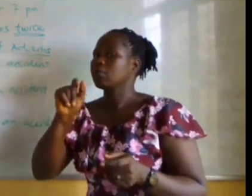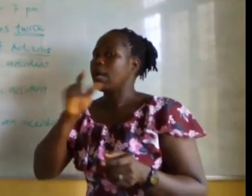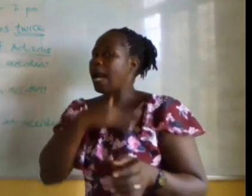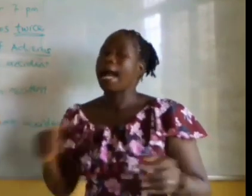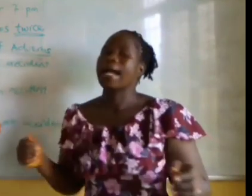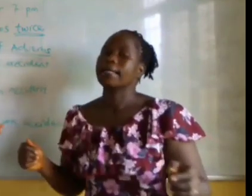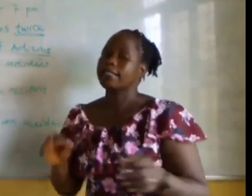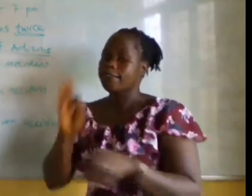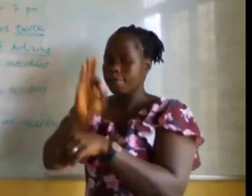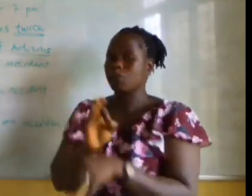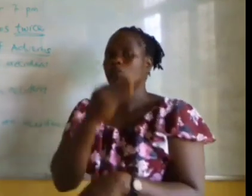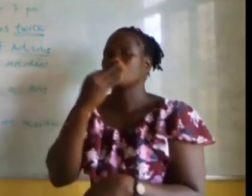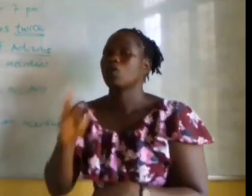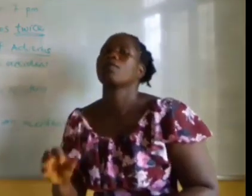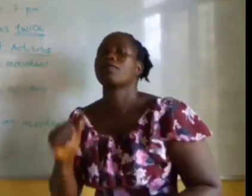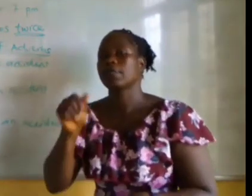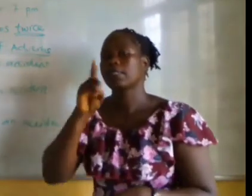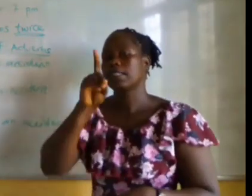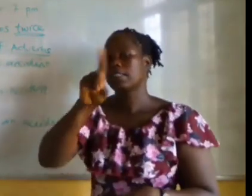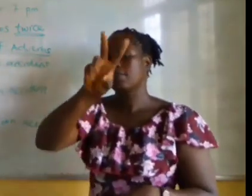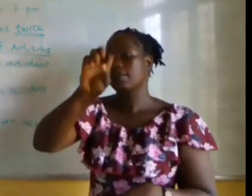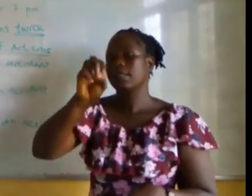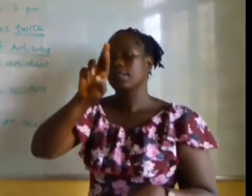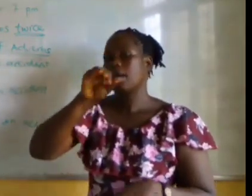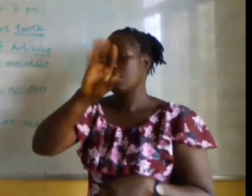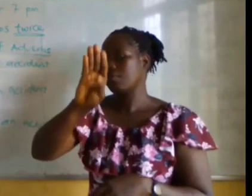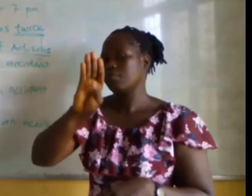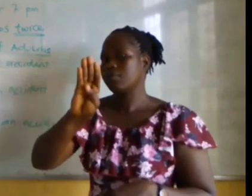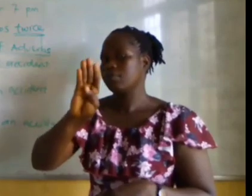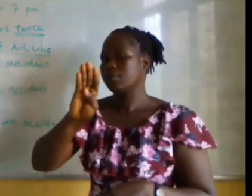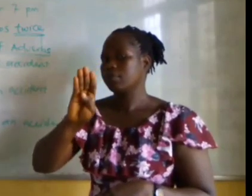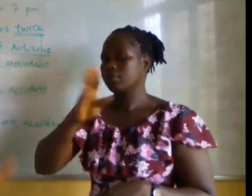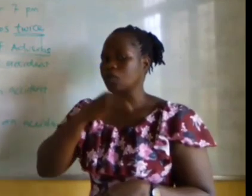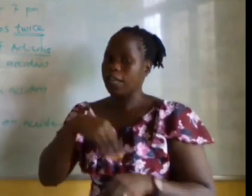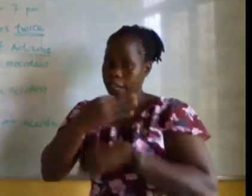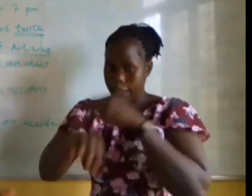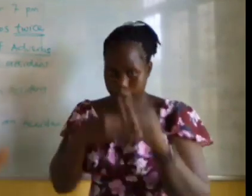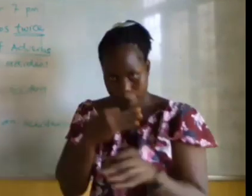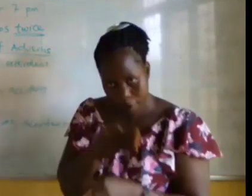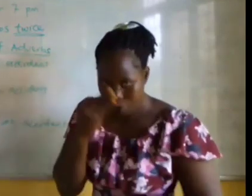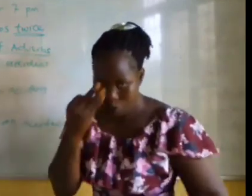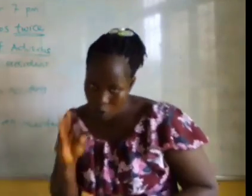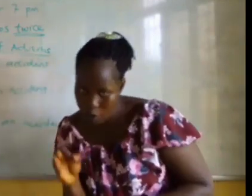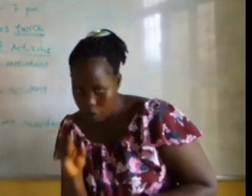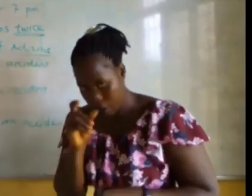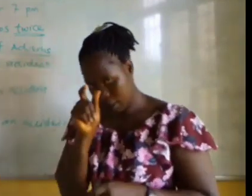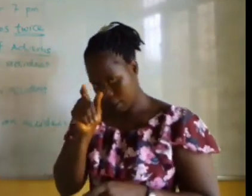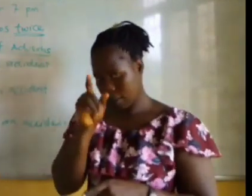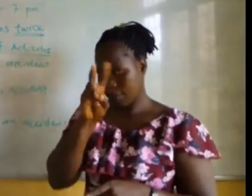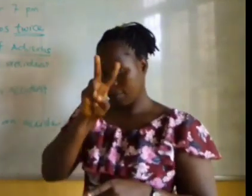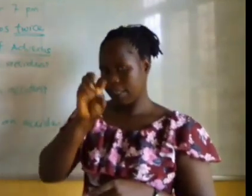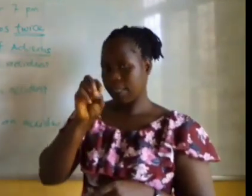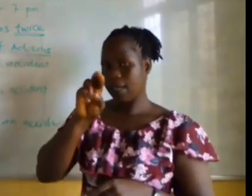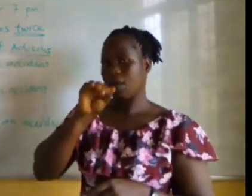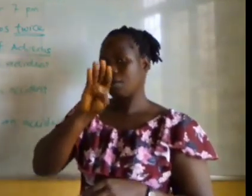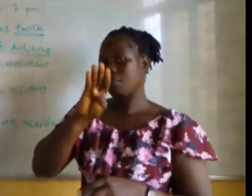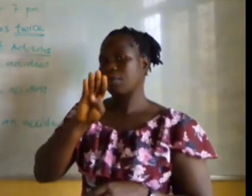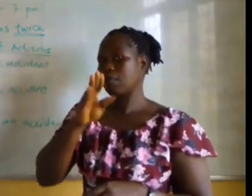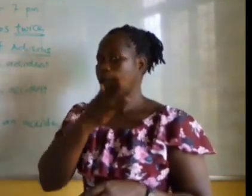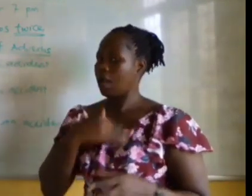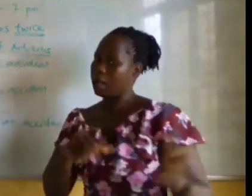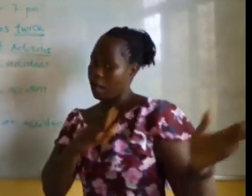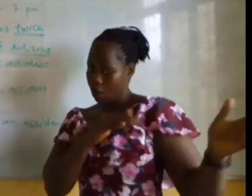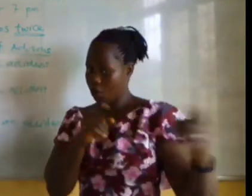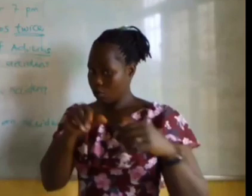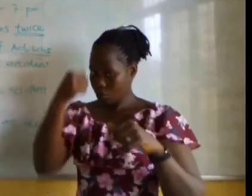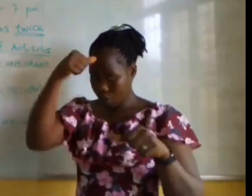of adverb, the forms of adverb, forms of adverb. I hope you still remember